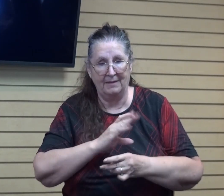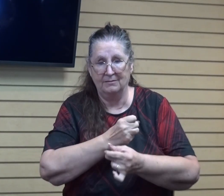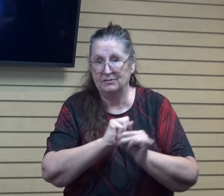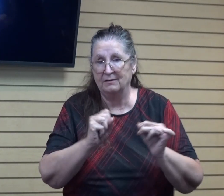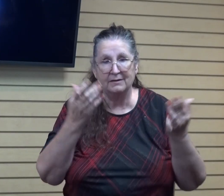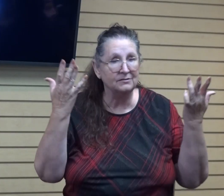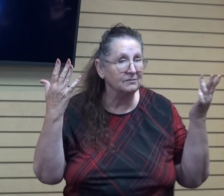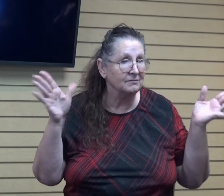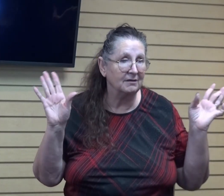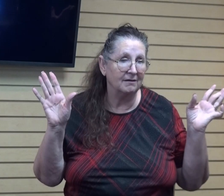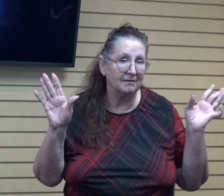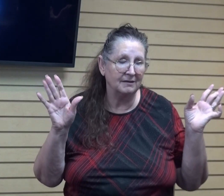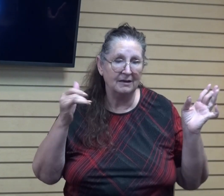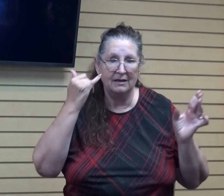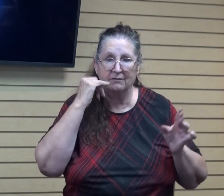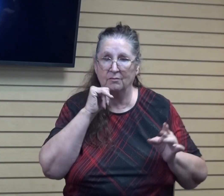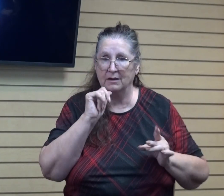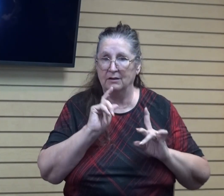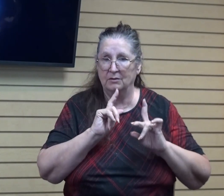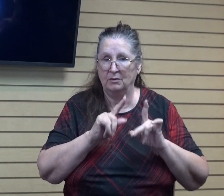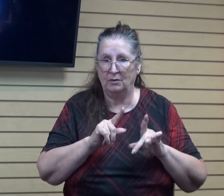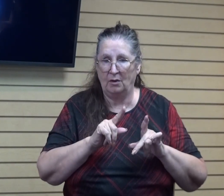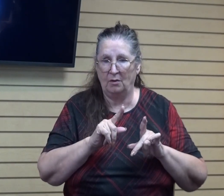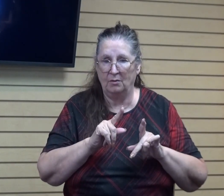if we don't go out there and share the Great Commission with them.